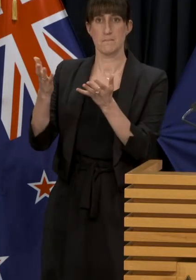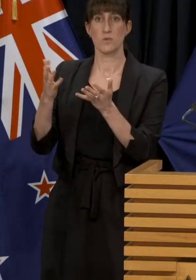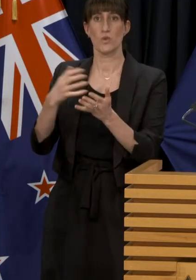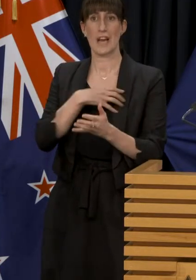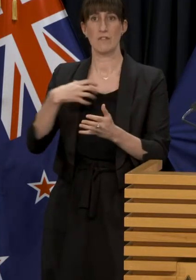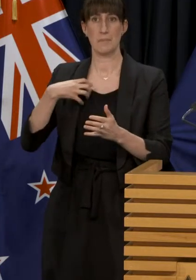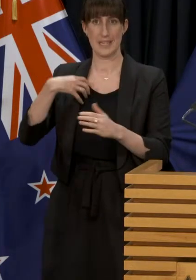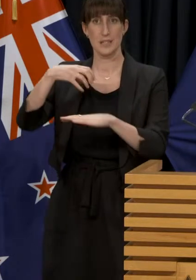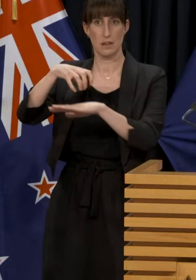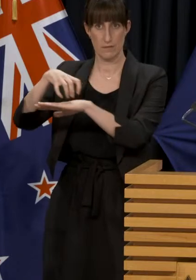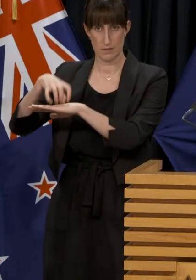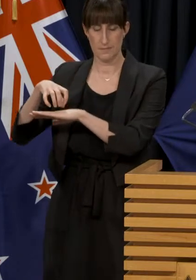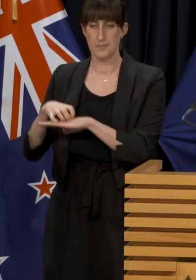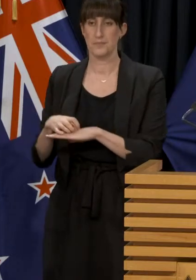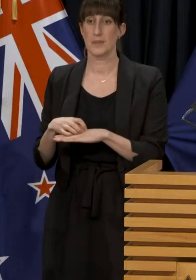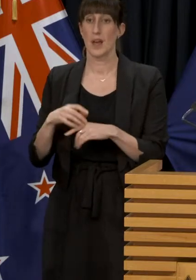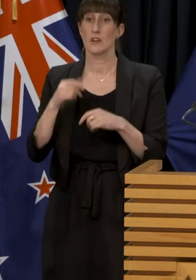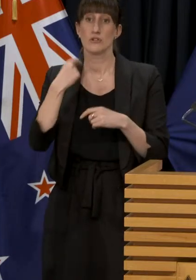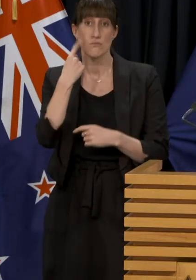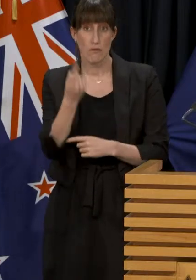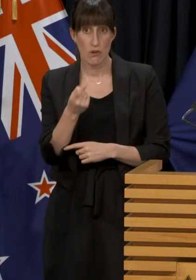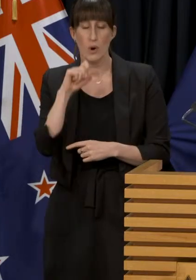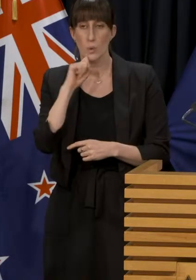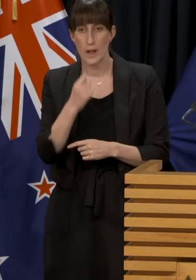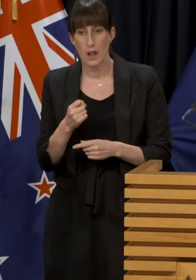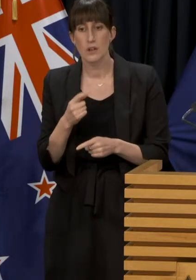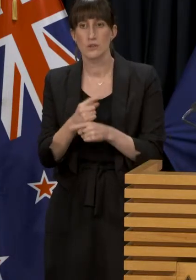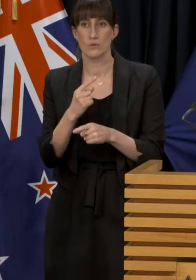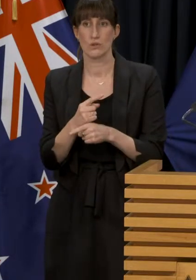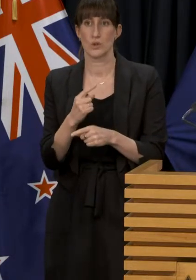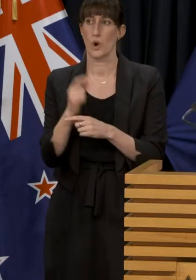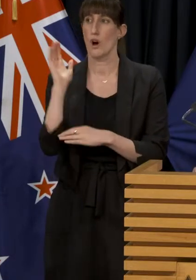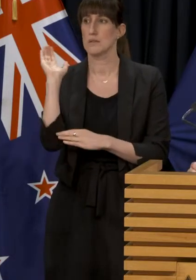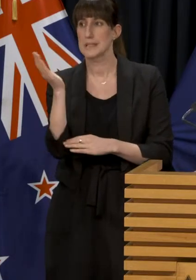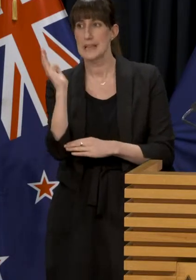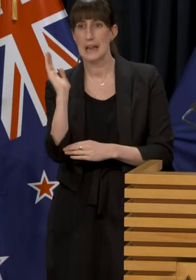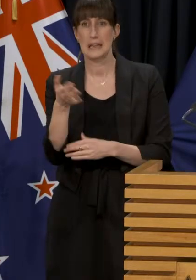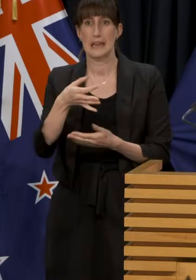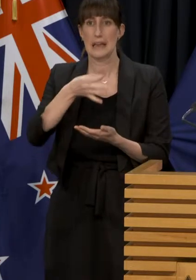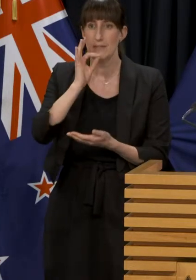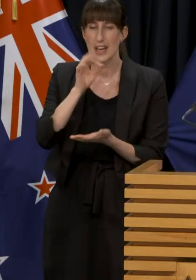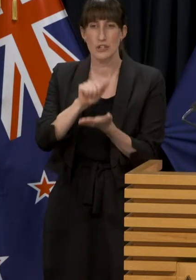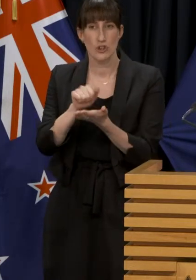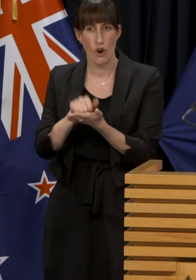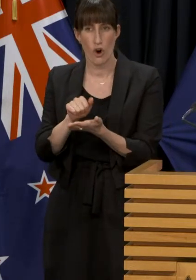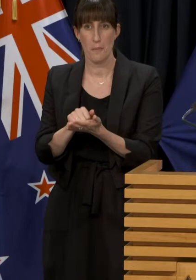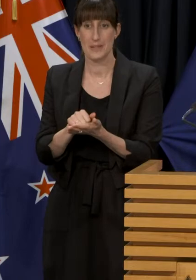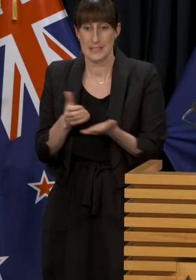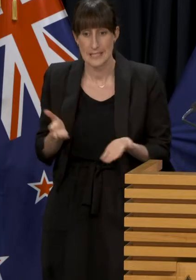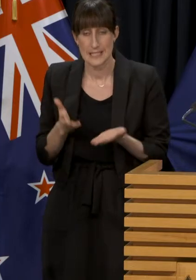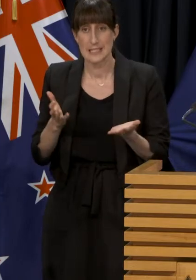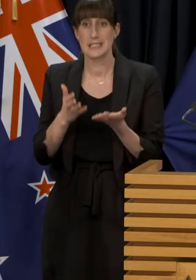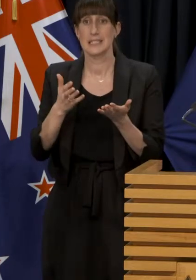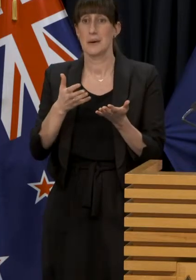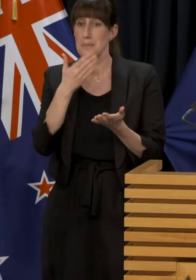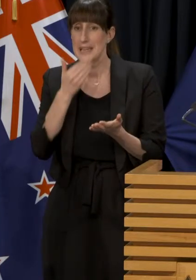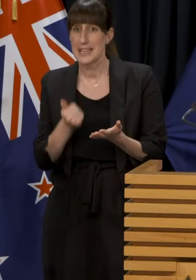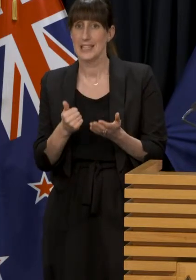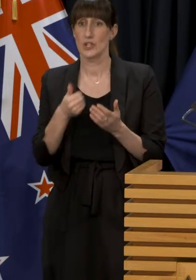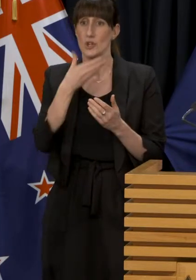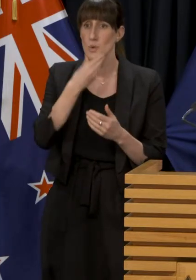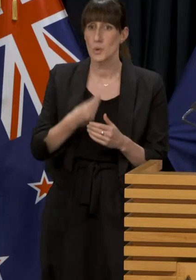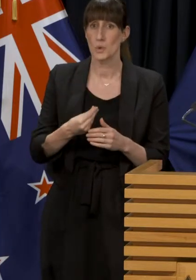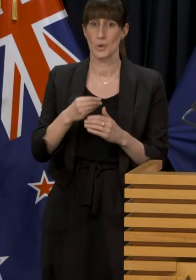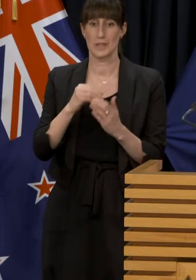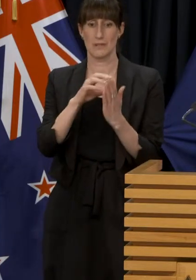and Hospitality Association, asking them what more they can do to help encourage greater use of the QR code and the